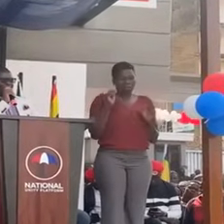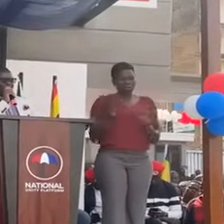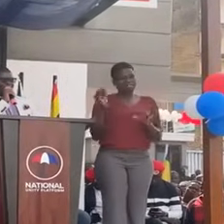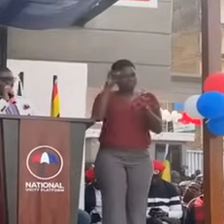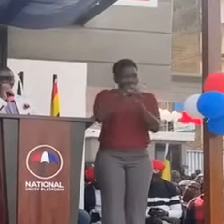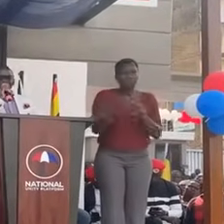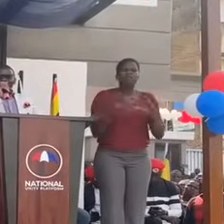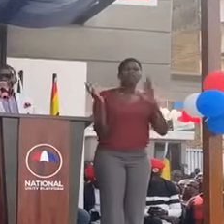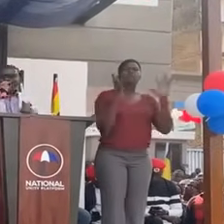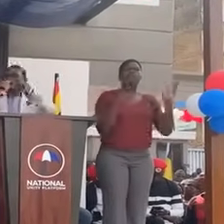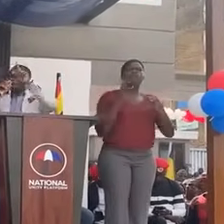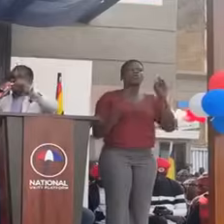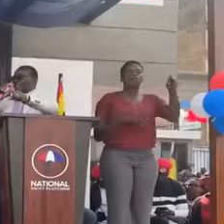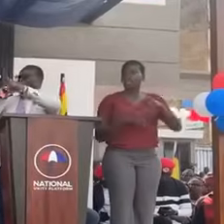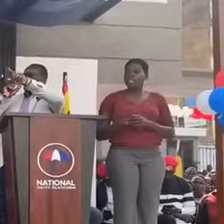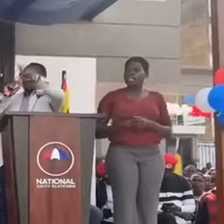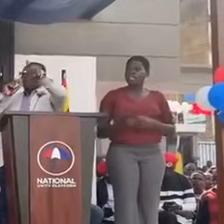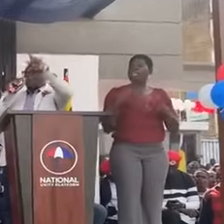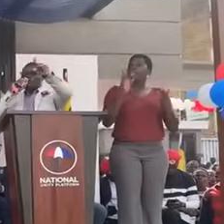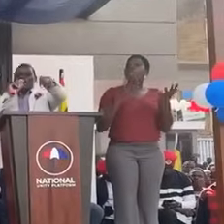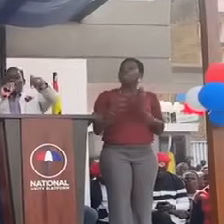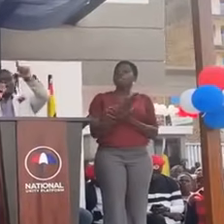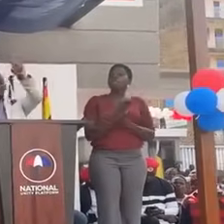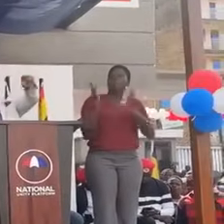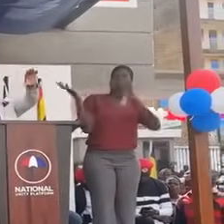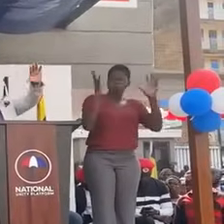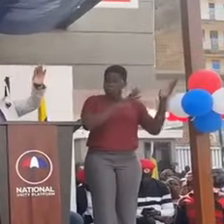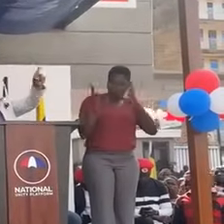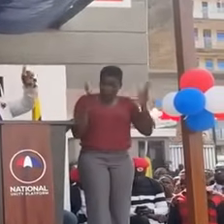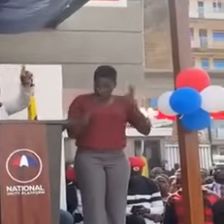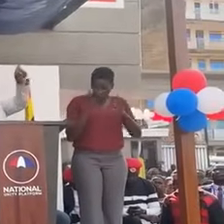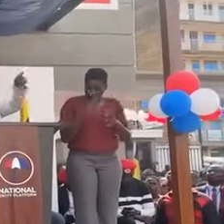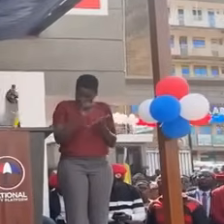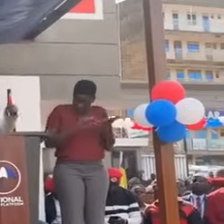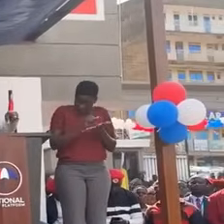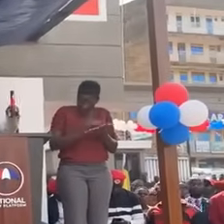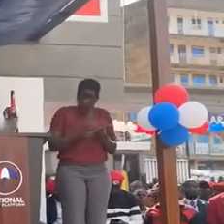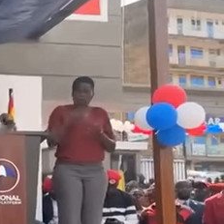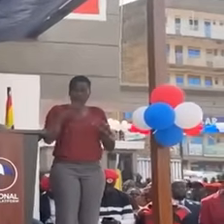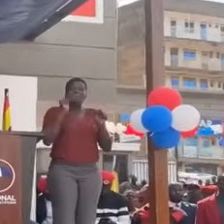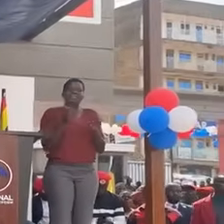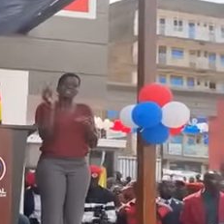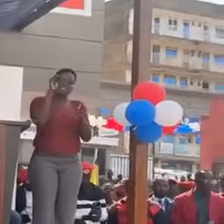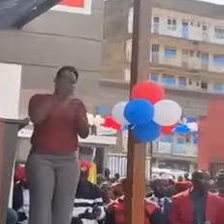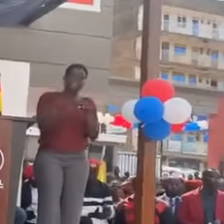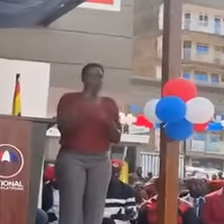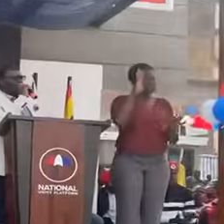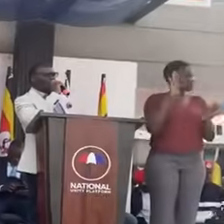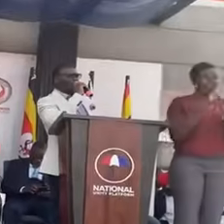wallowing. Webanga muyaga njaka kumaya chunu chiyamega kuno kukulabino ebyan nagwano.